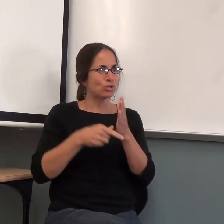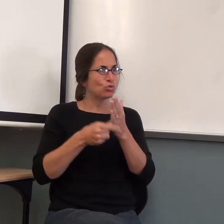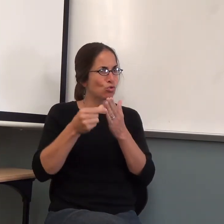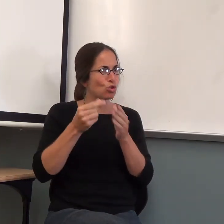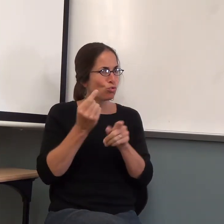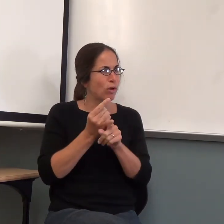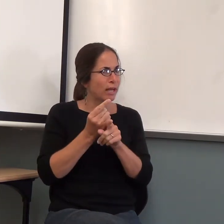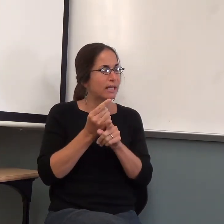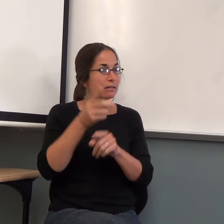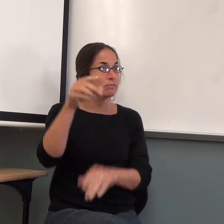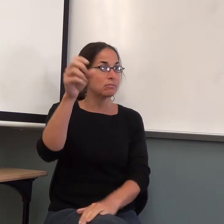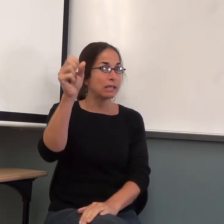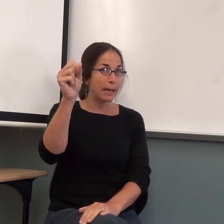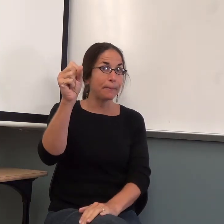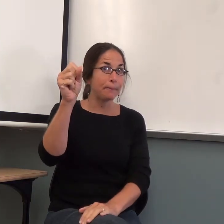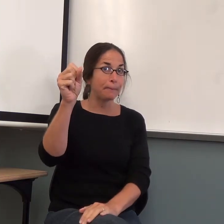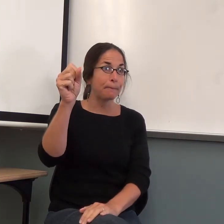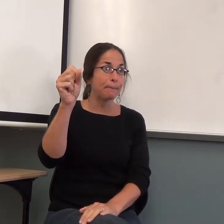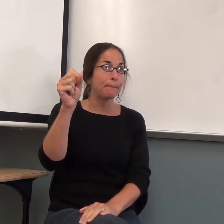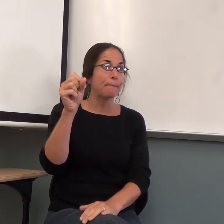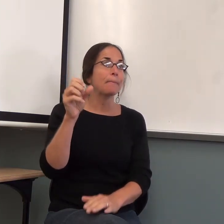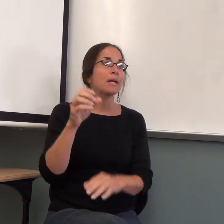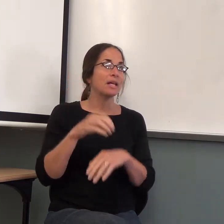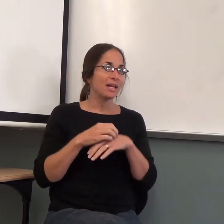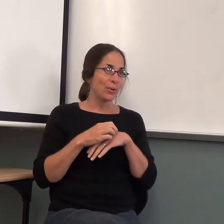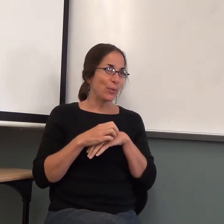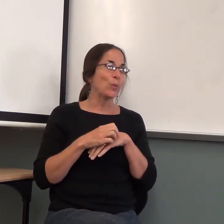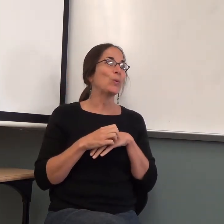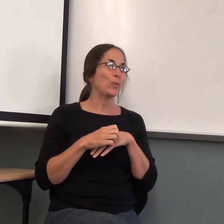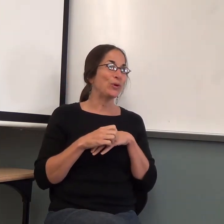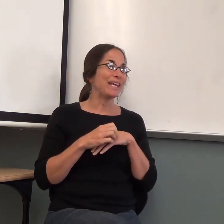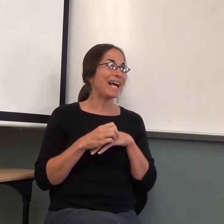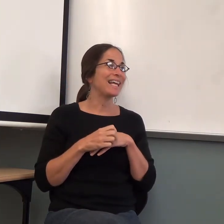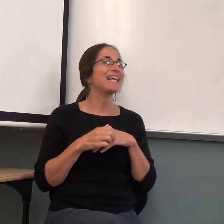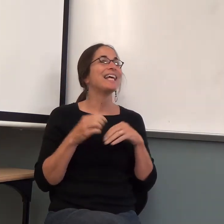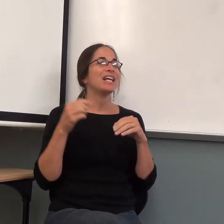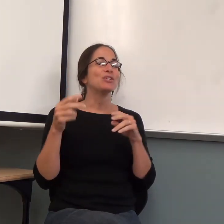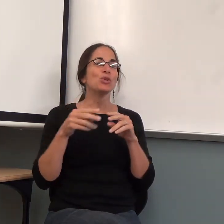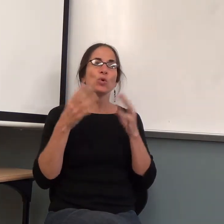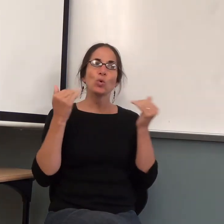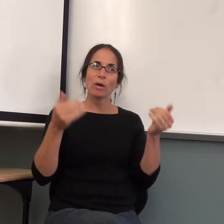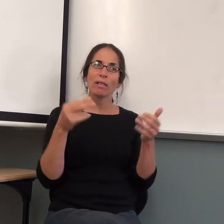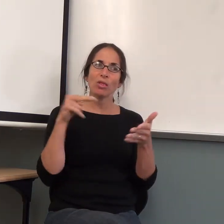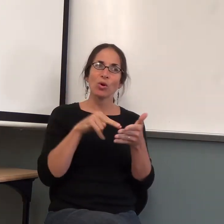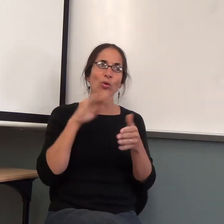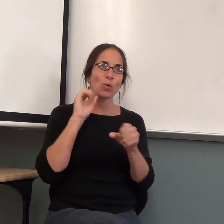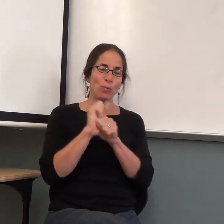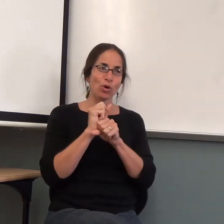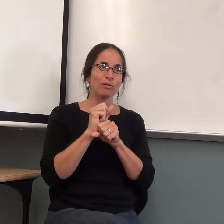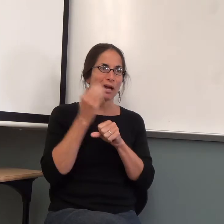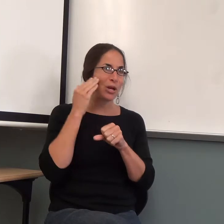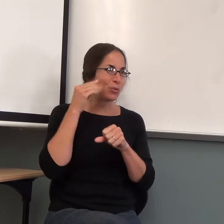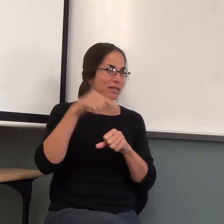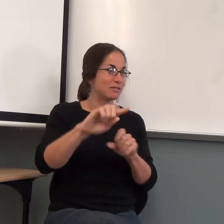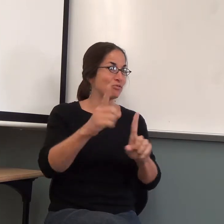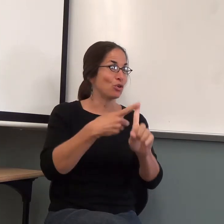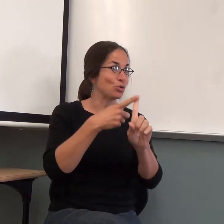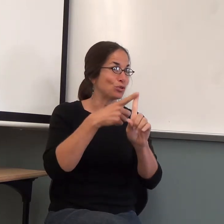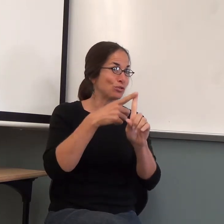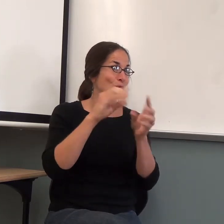good. Okay. So let's visit the homework. It was the first homework you've had for me. Okay,